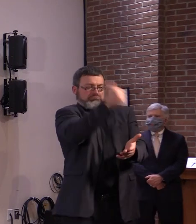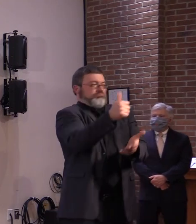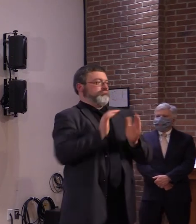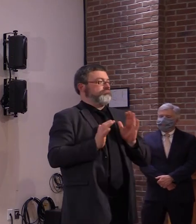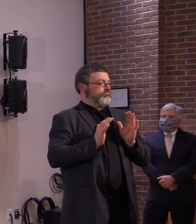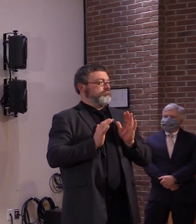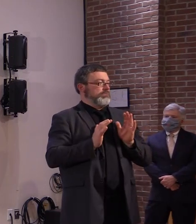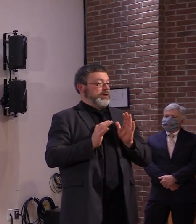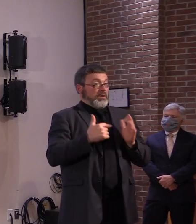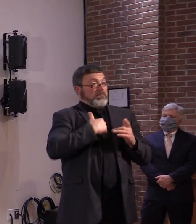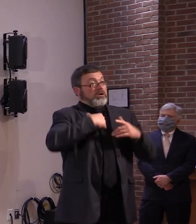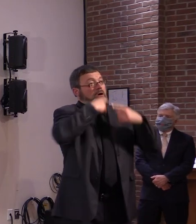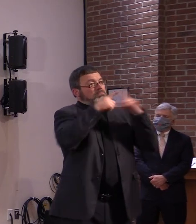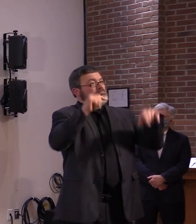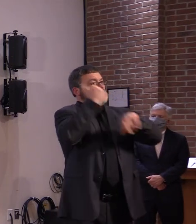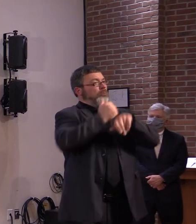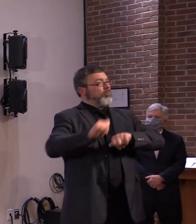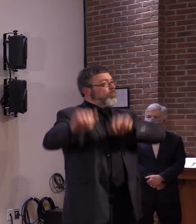But again,